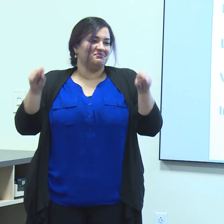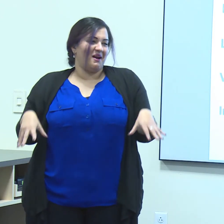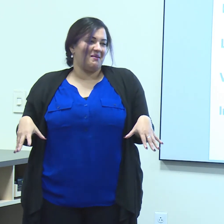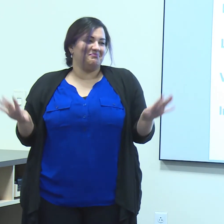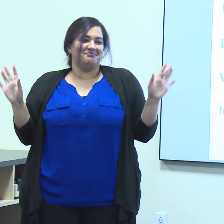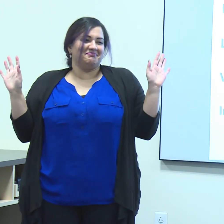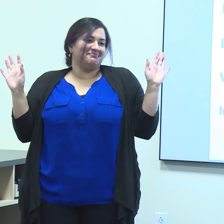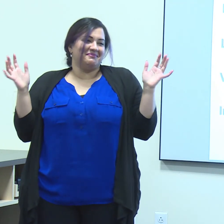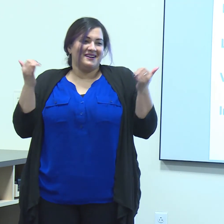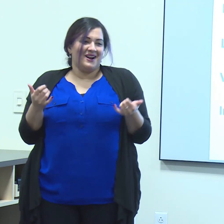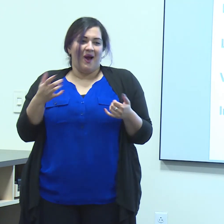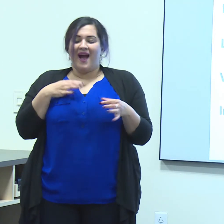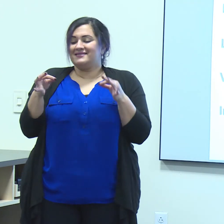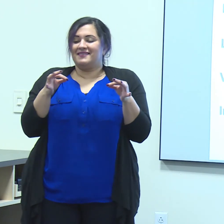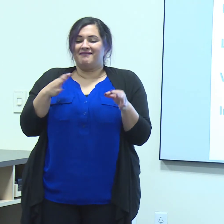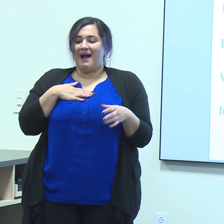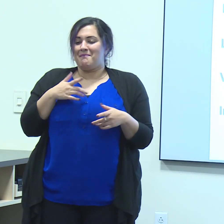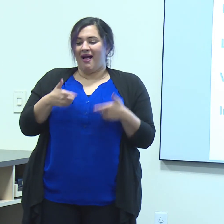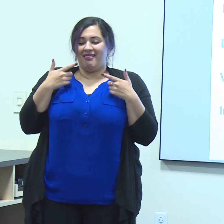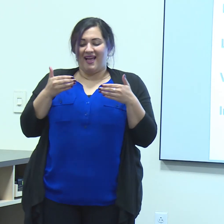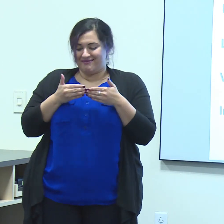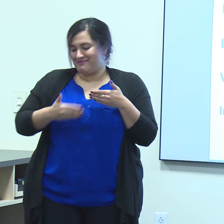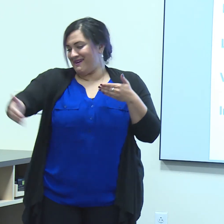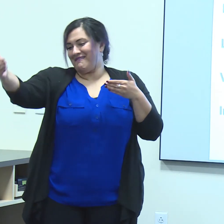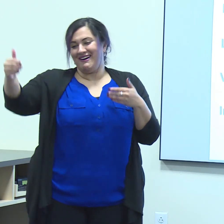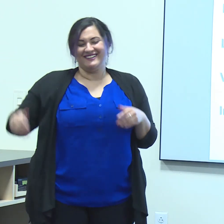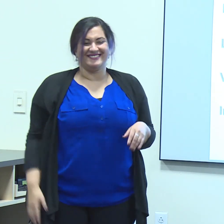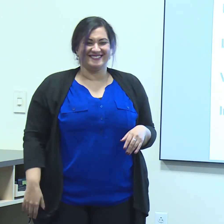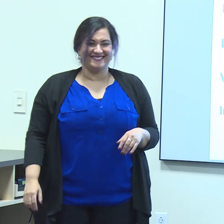But no, I don't do that anymore. I define my life from now on.